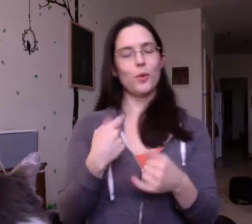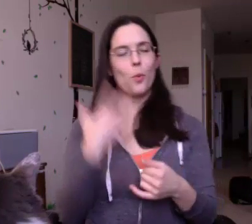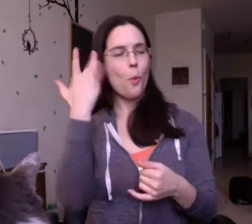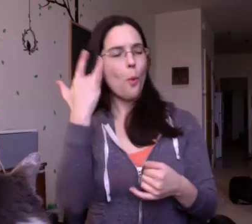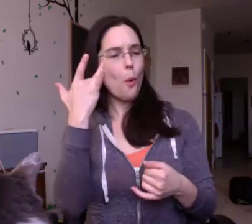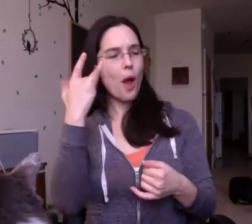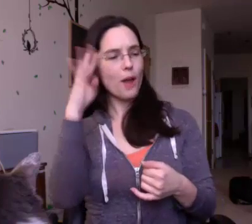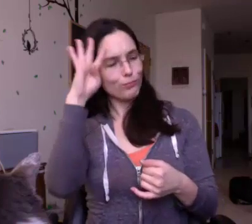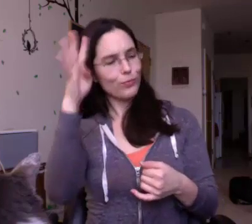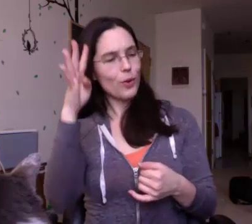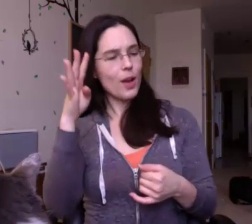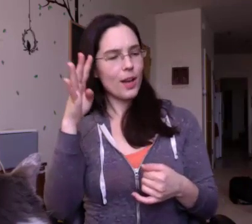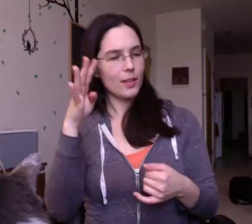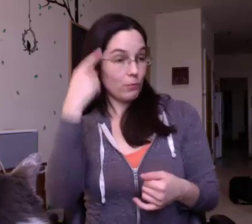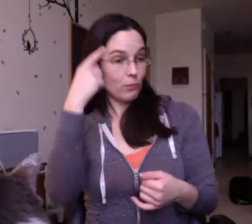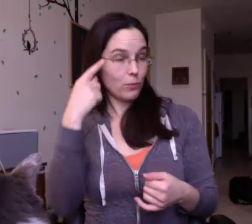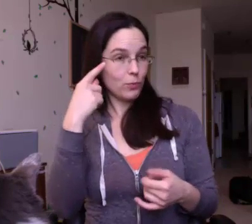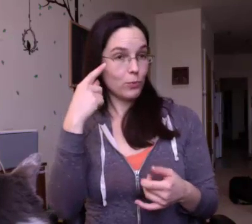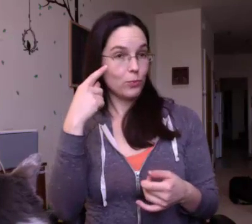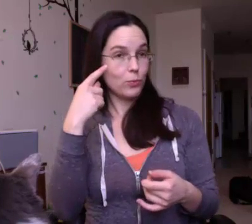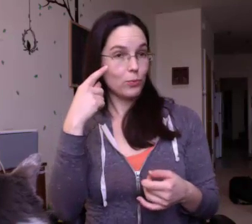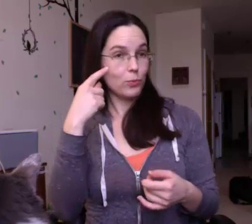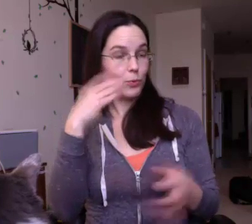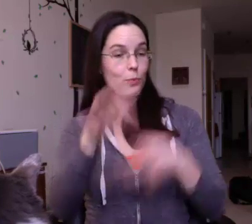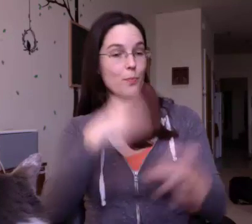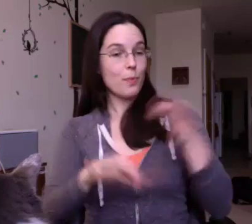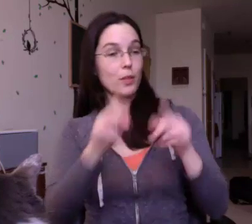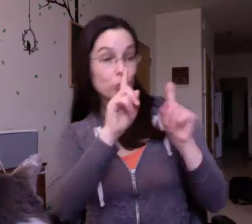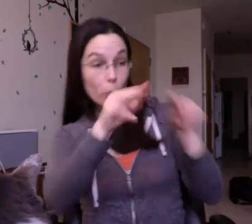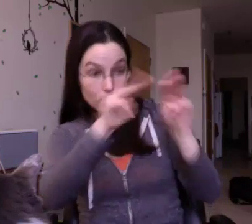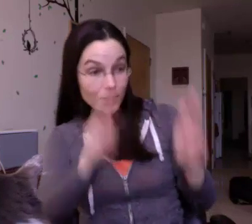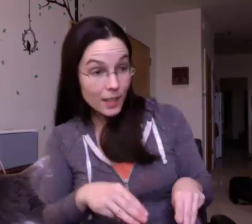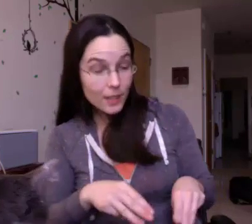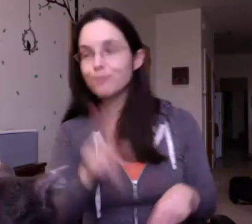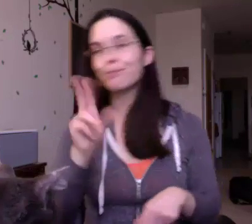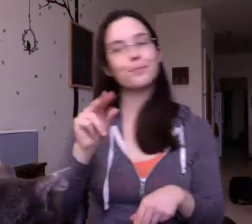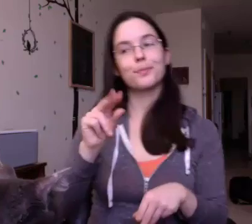And the answer is no, it's to supplement the experience. And that's it. Thank you.